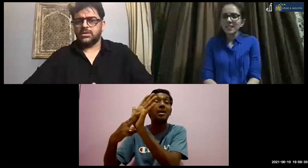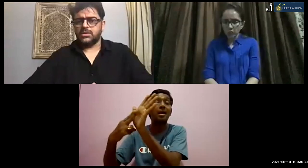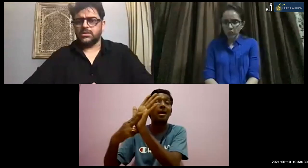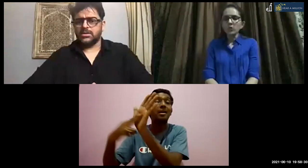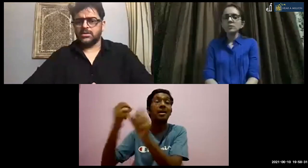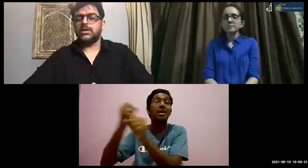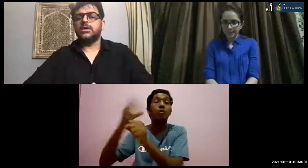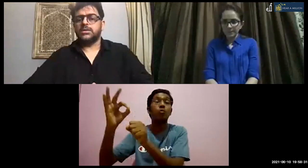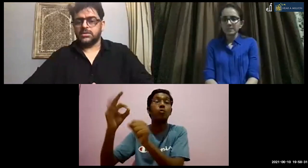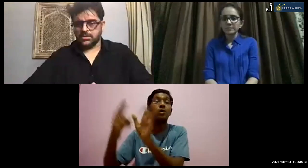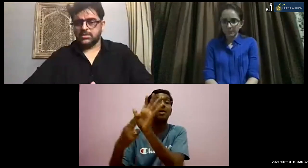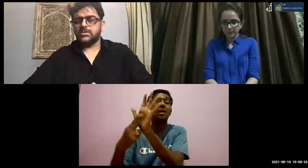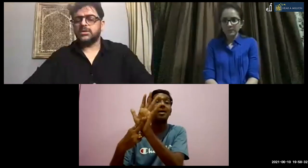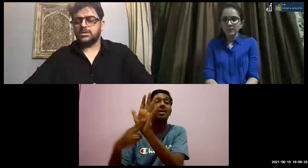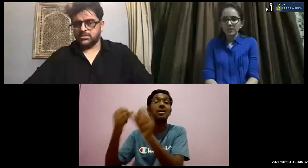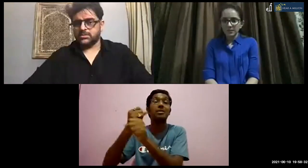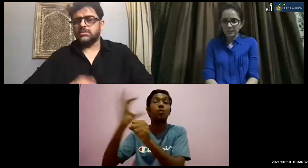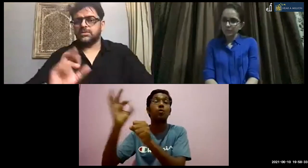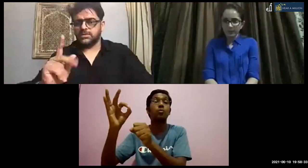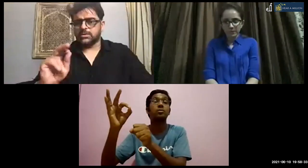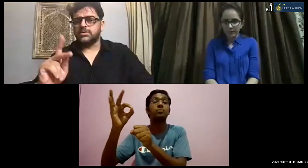It's an NGO.